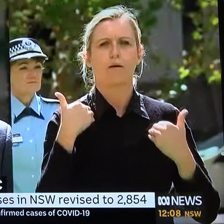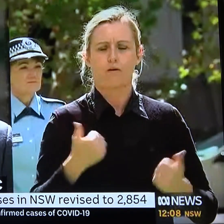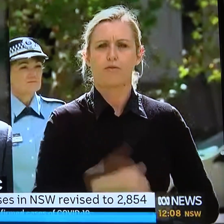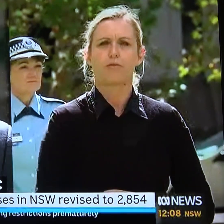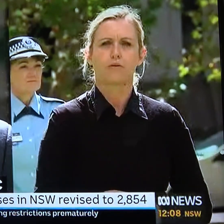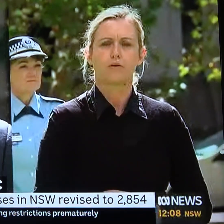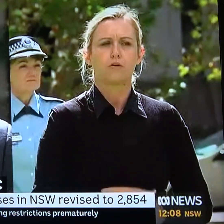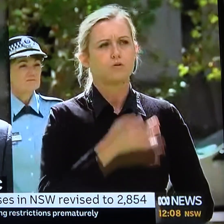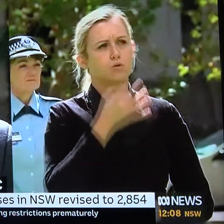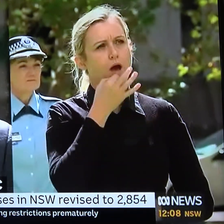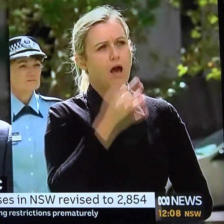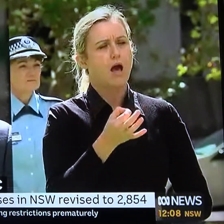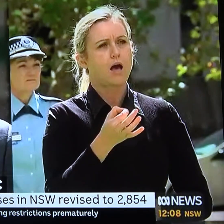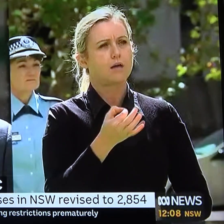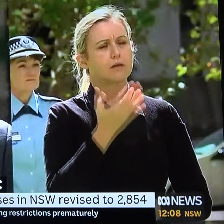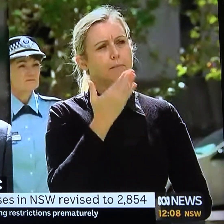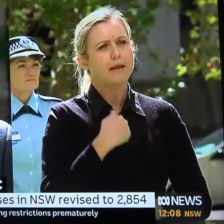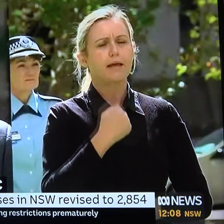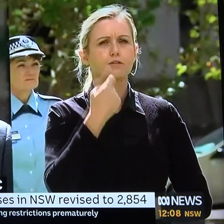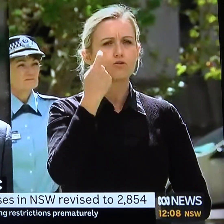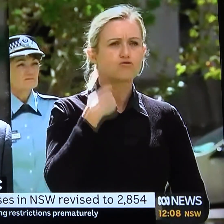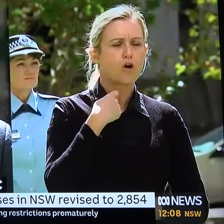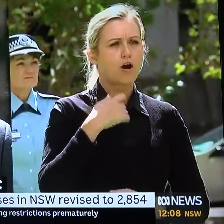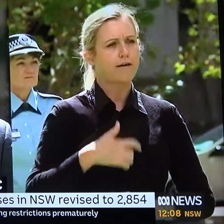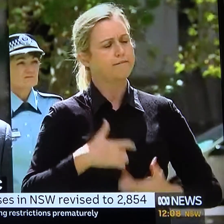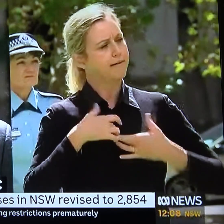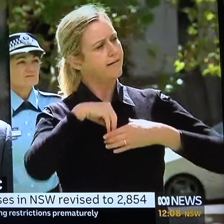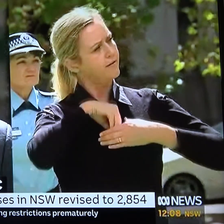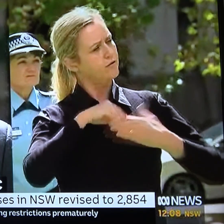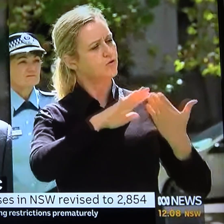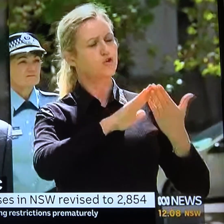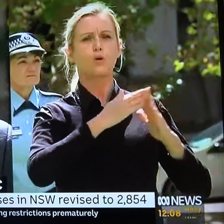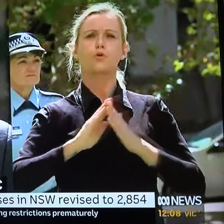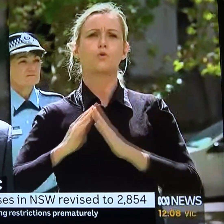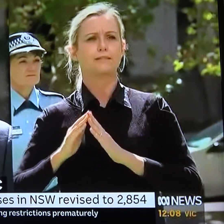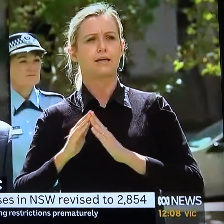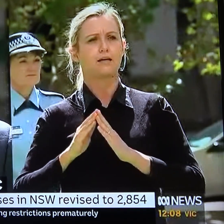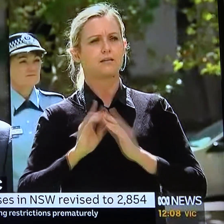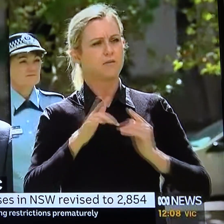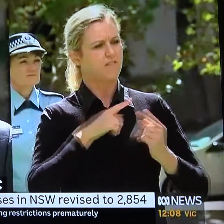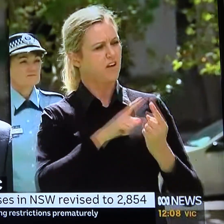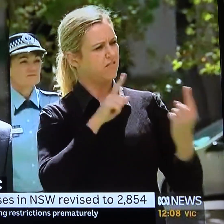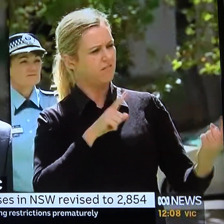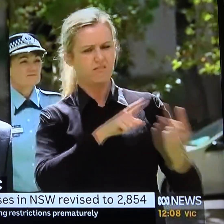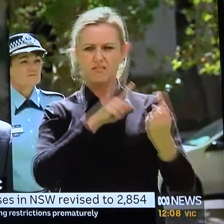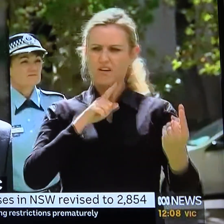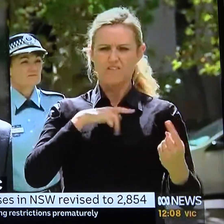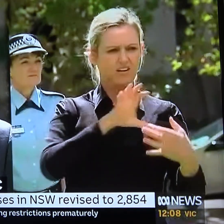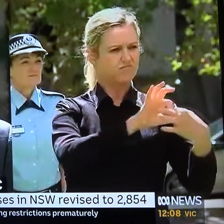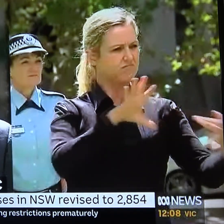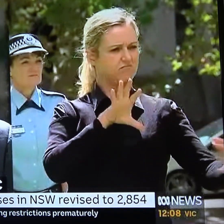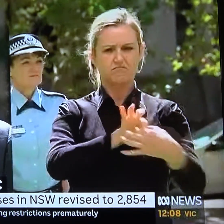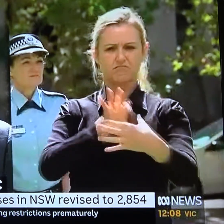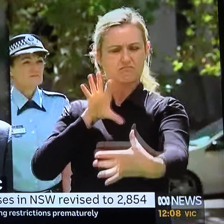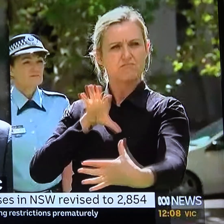younger, everybody knew everybody in the street. Not so much now. So strongly ask the community to come together